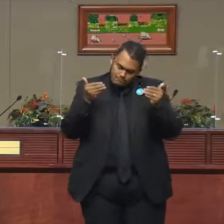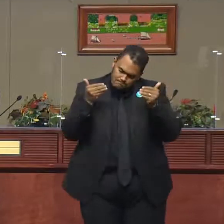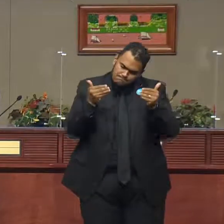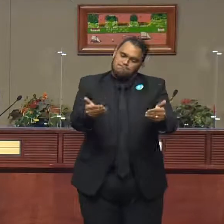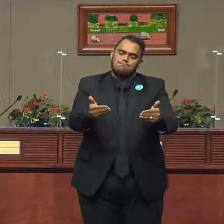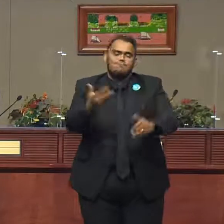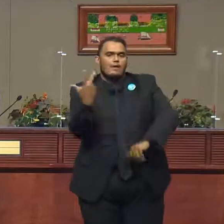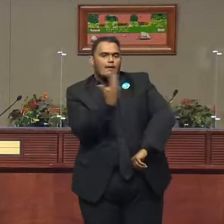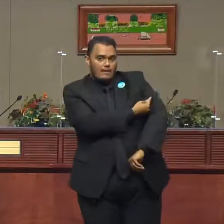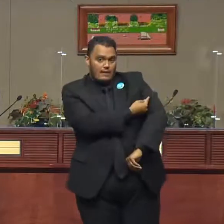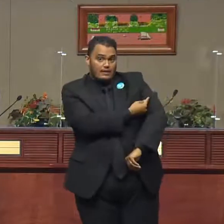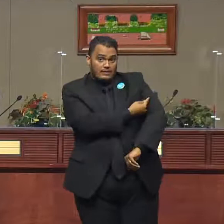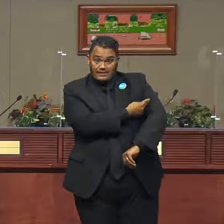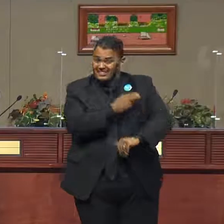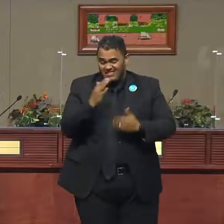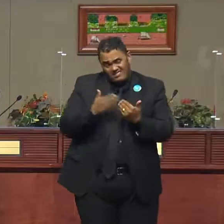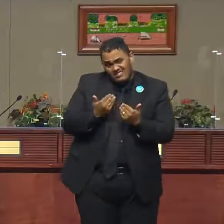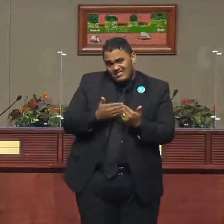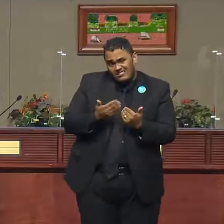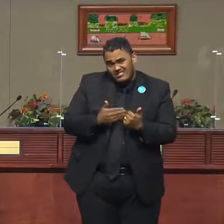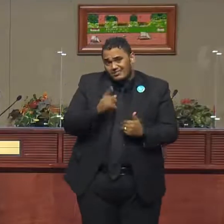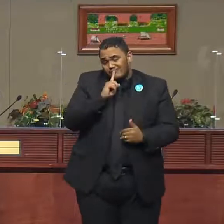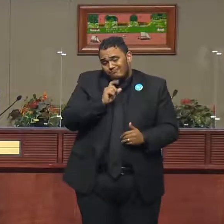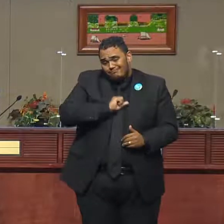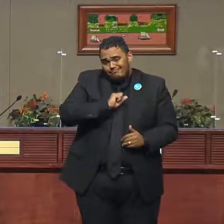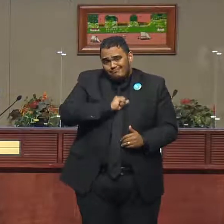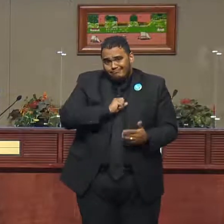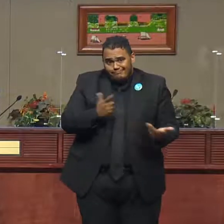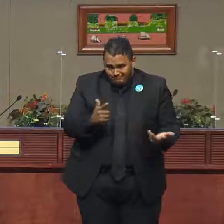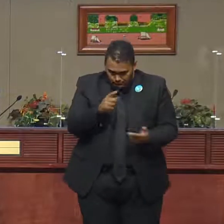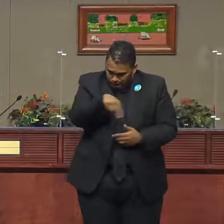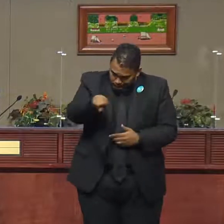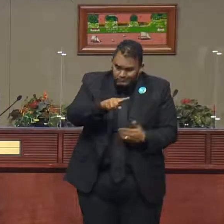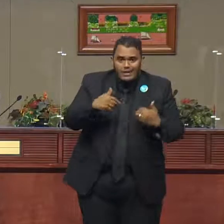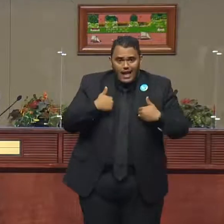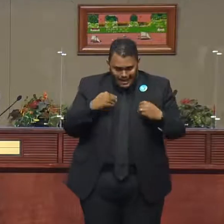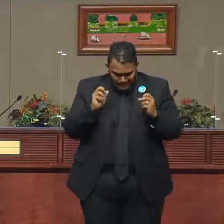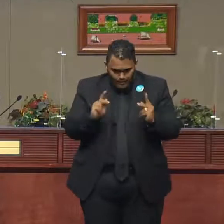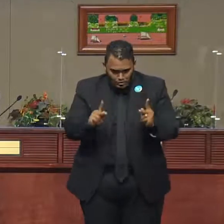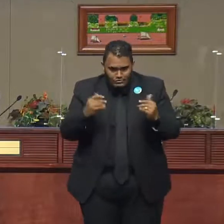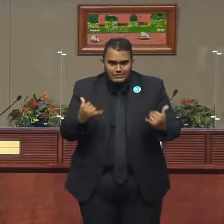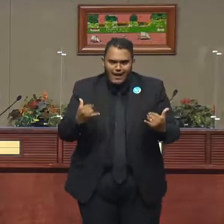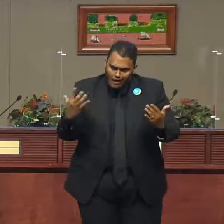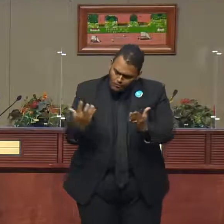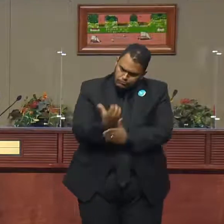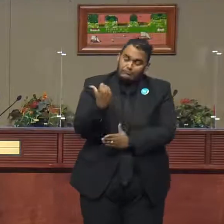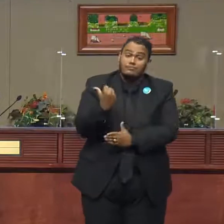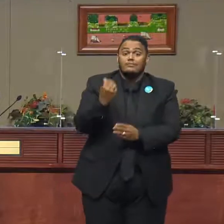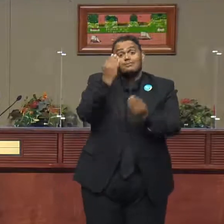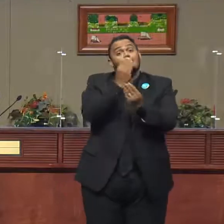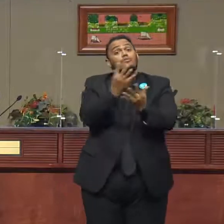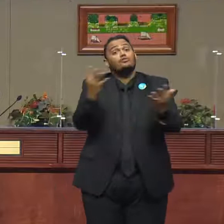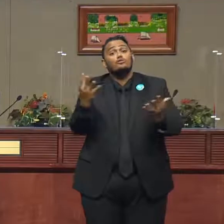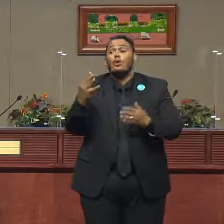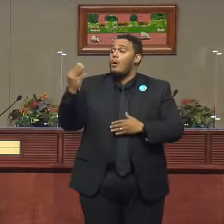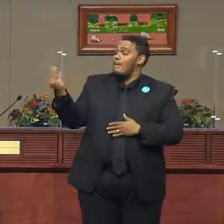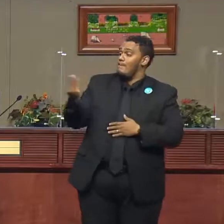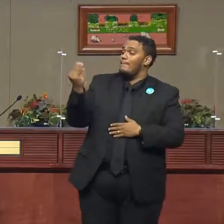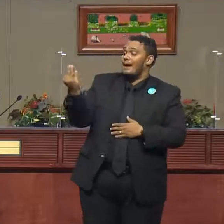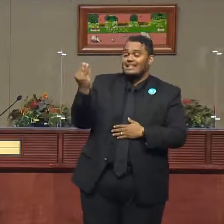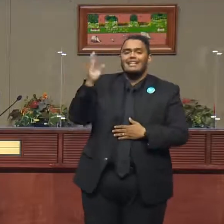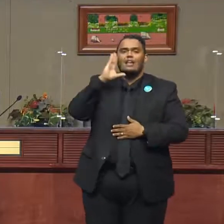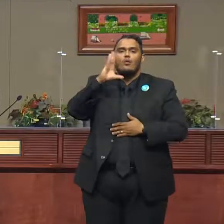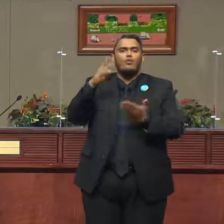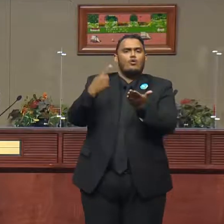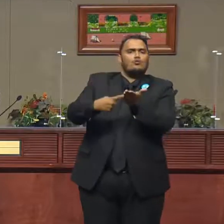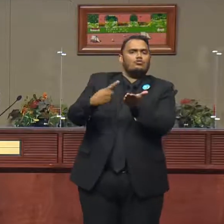has that opportunity. Lastly, I wanted to highlight that on this coming Monday's City Council agenda, we'll be considering an agreement